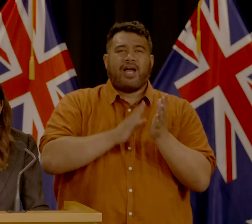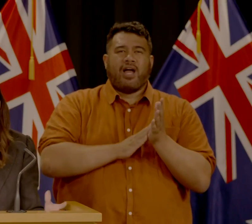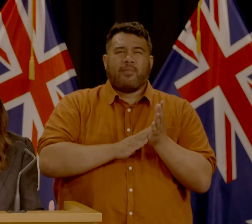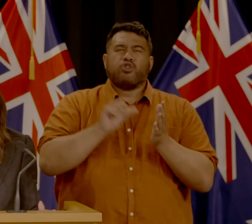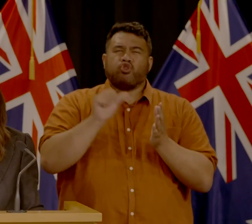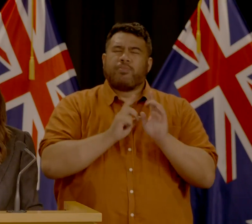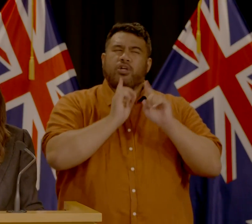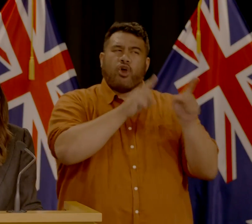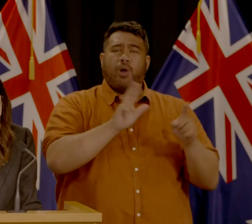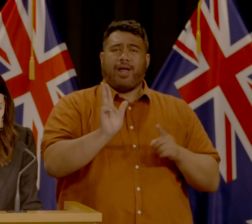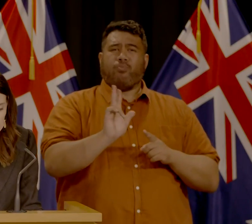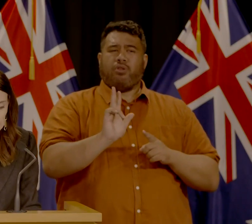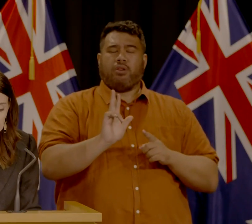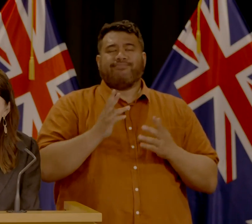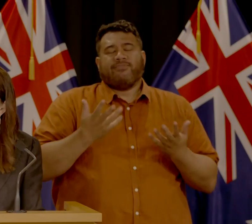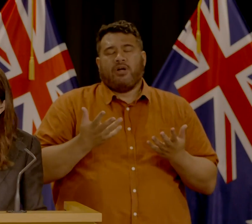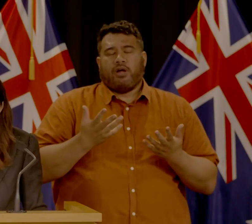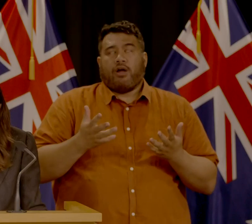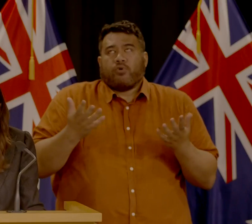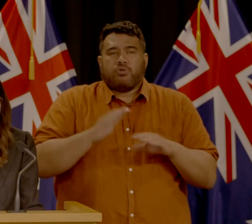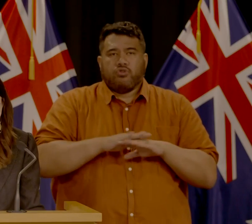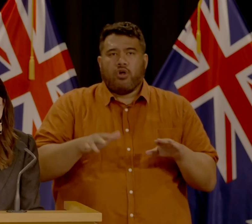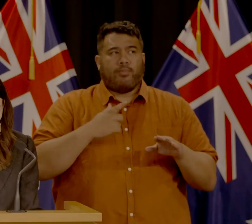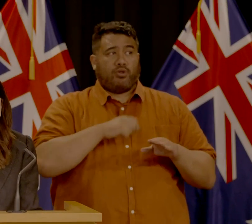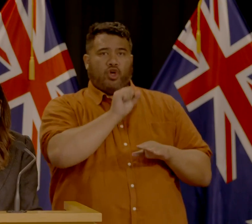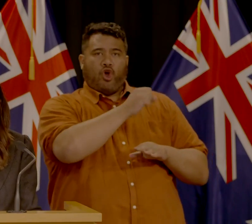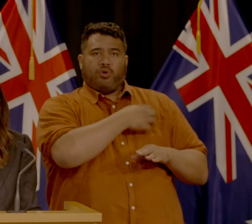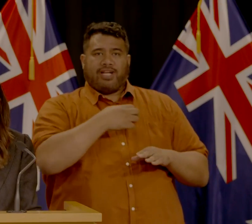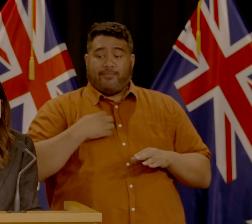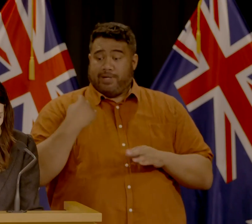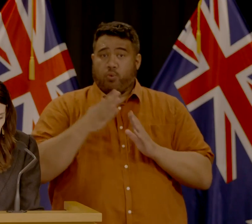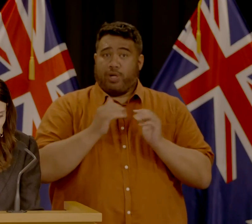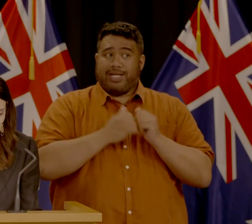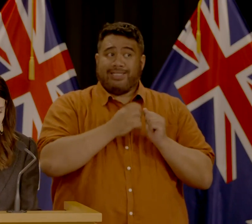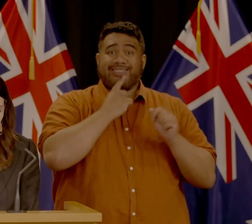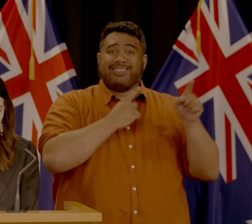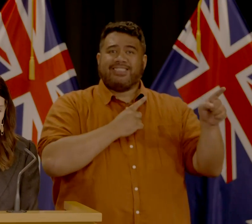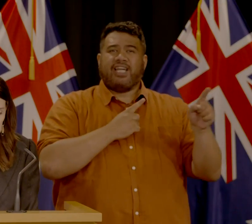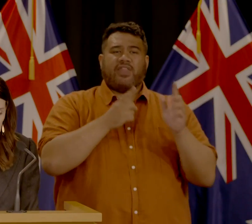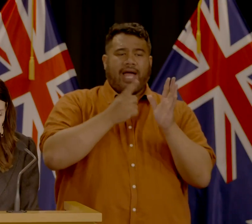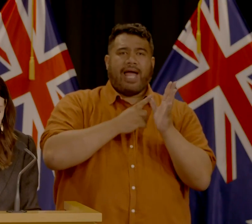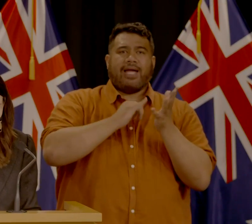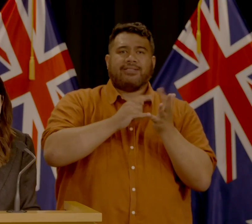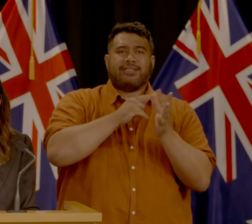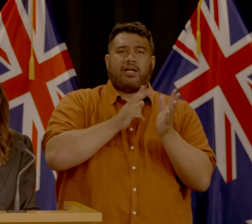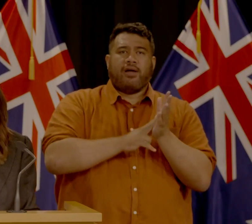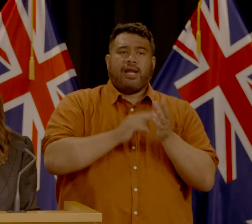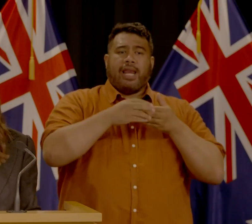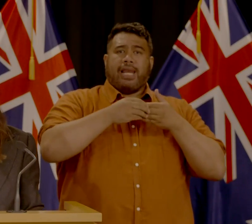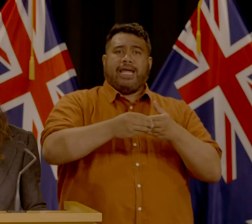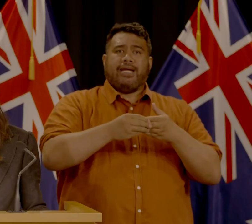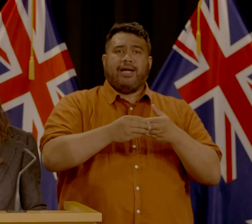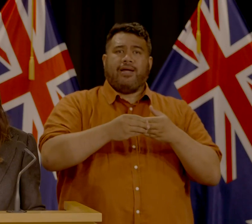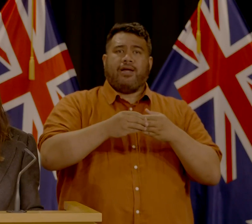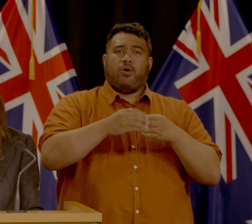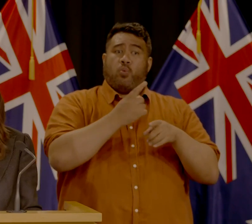This is following, though, the government's decision over the weekend to postpone the ASEAN Leaders' Week, including the ASEAN